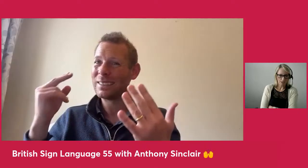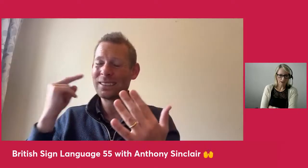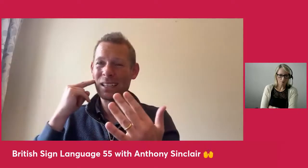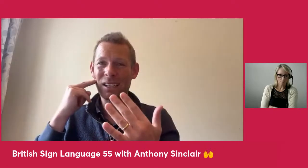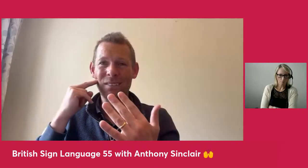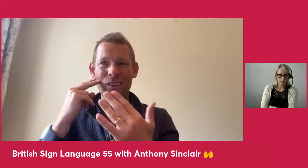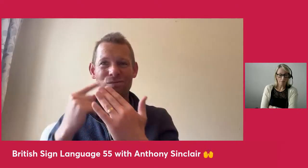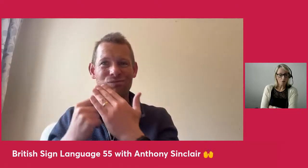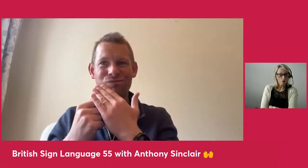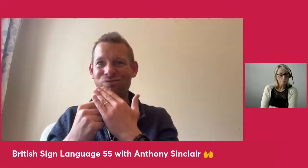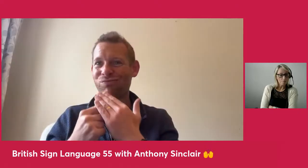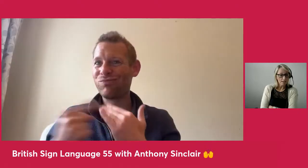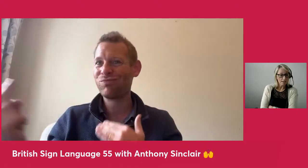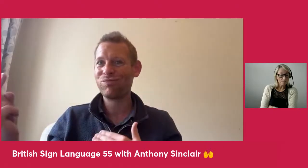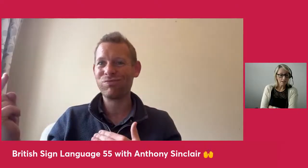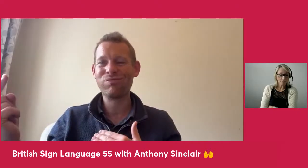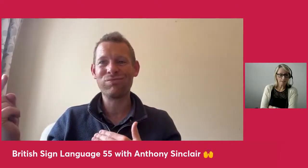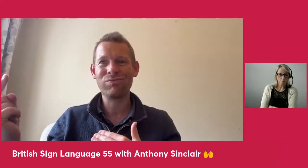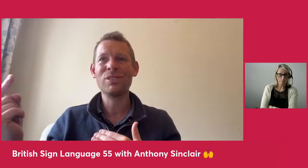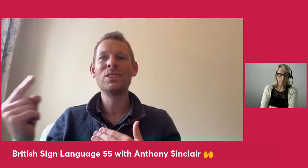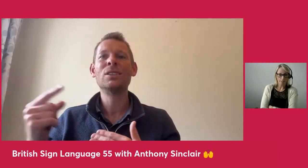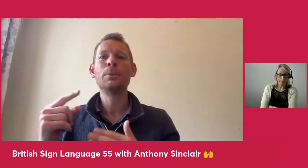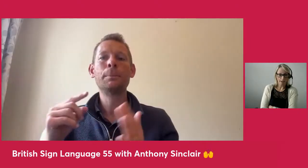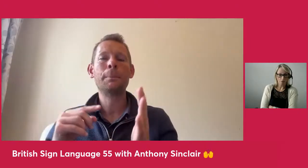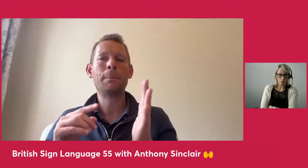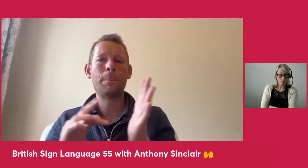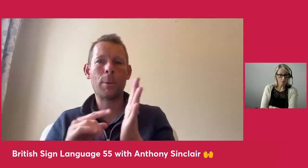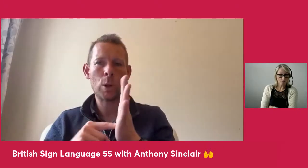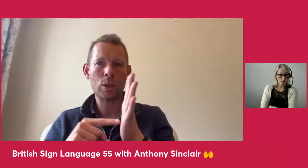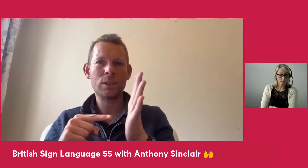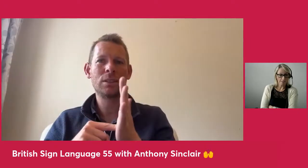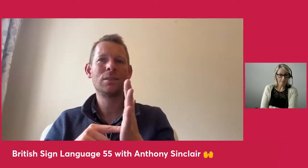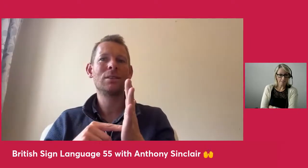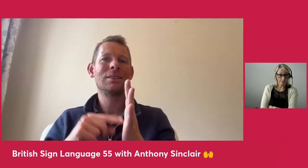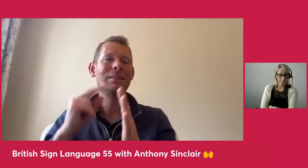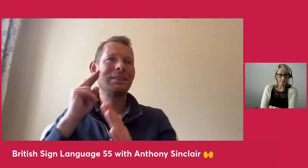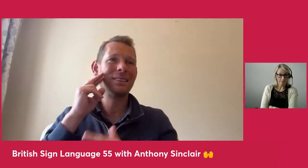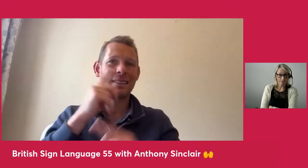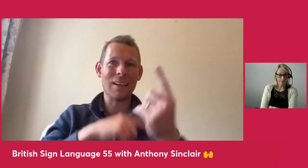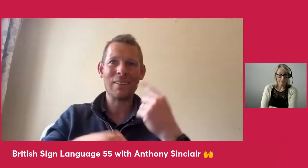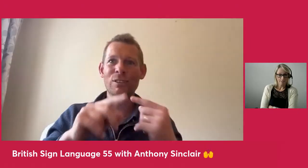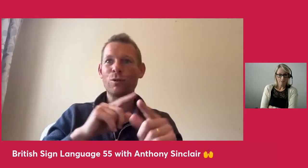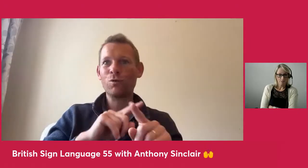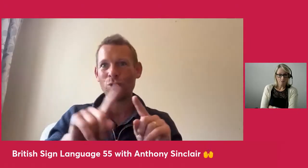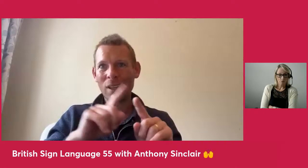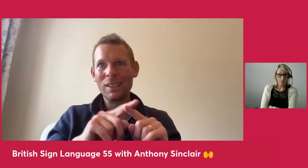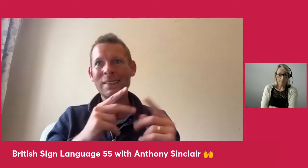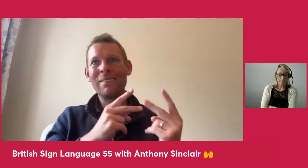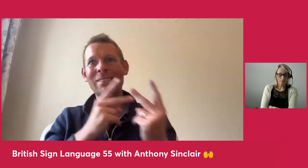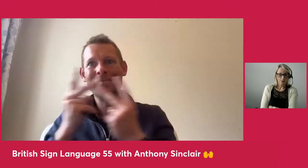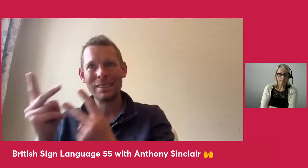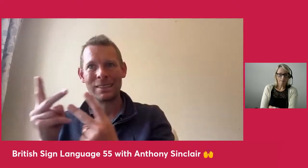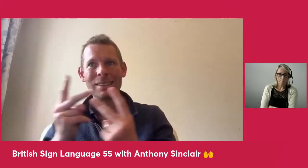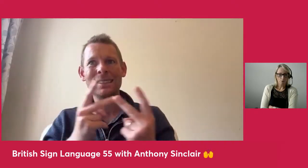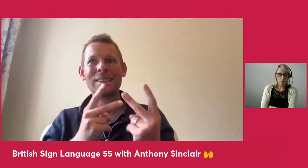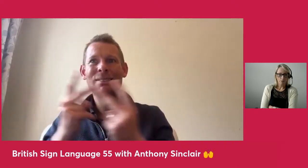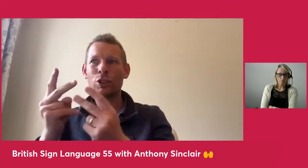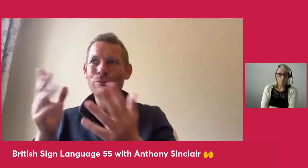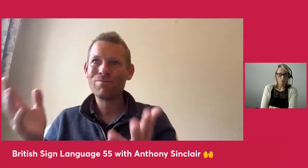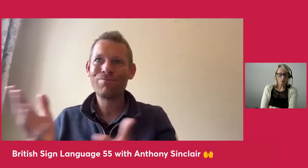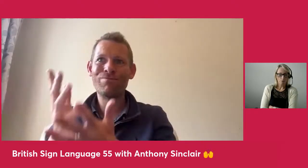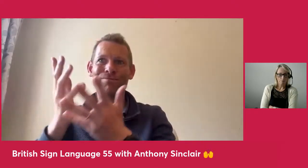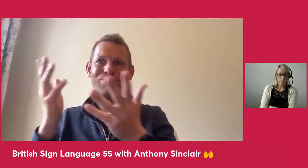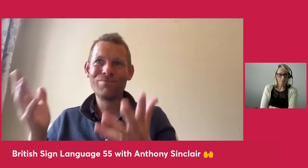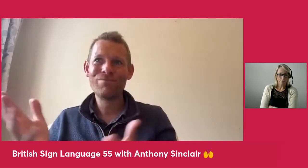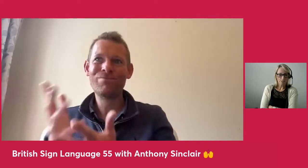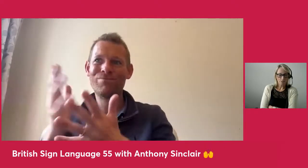into a care home. And there are many, many deaf people in care homes and very isolated. So it is very important